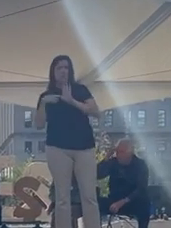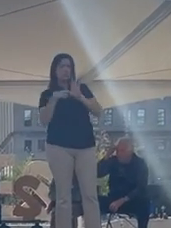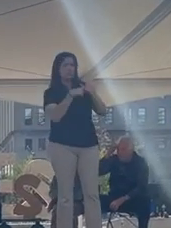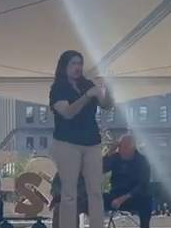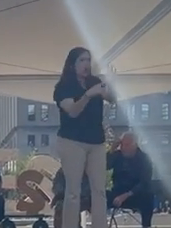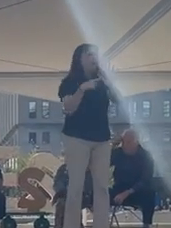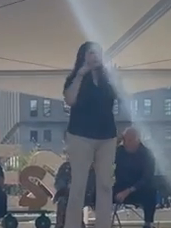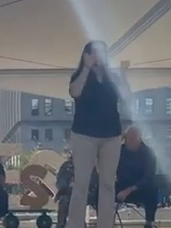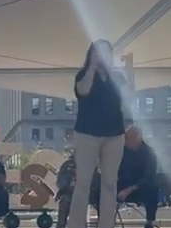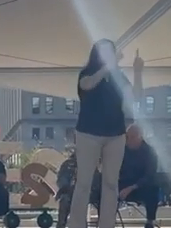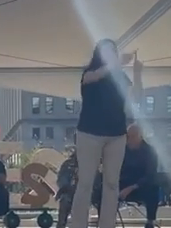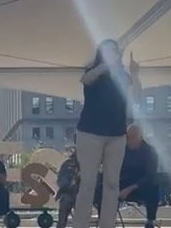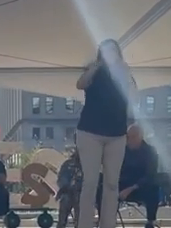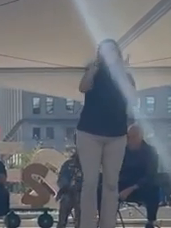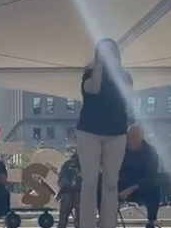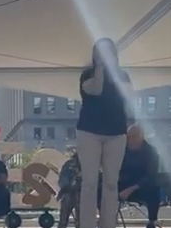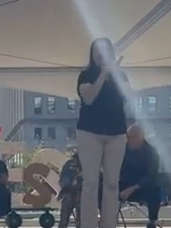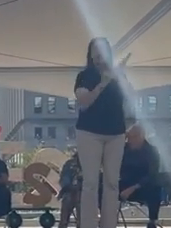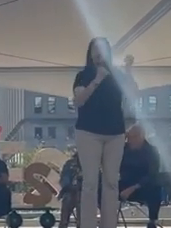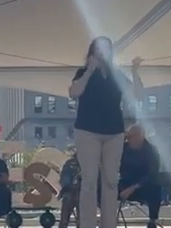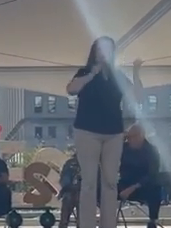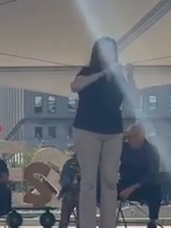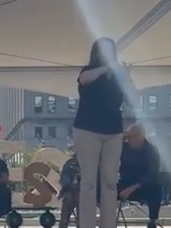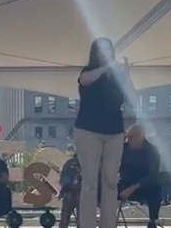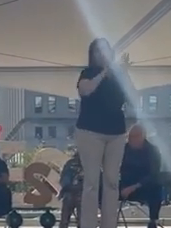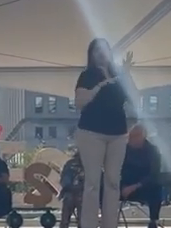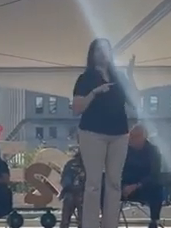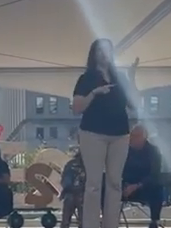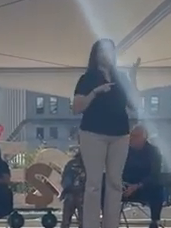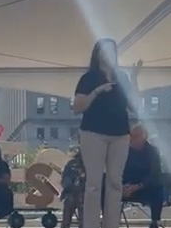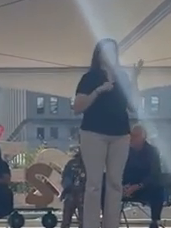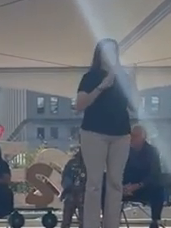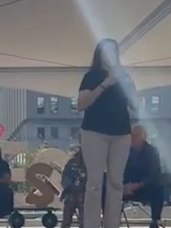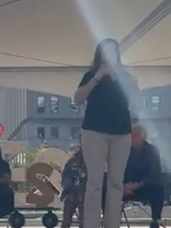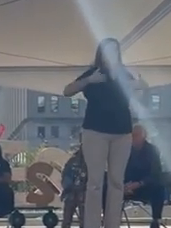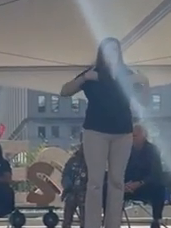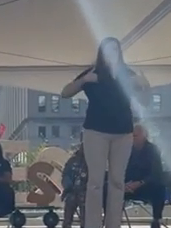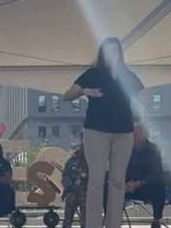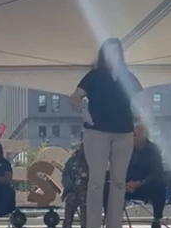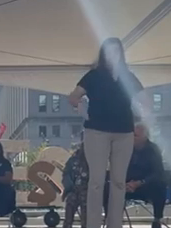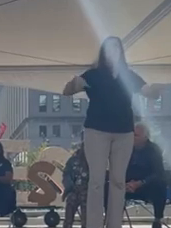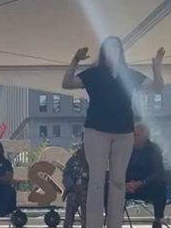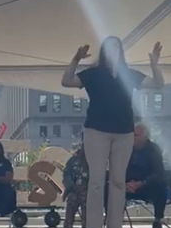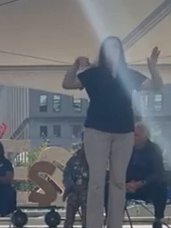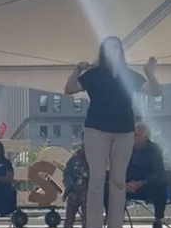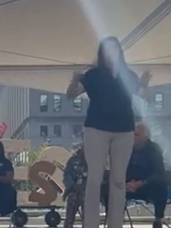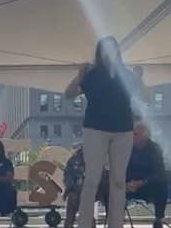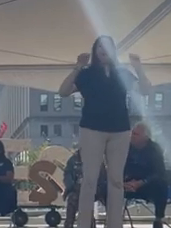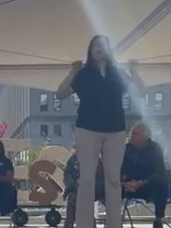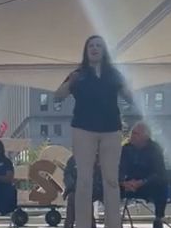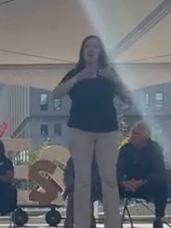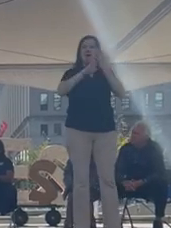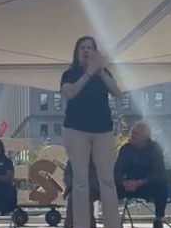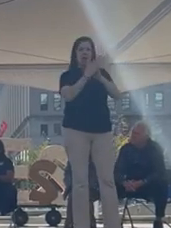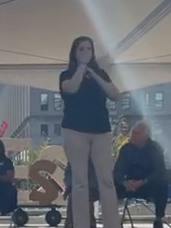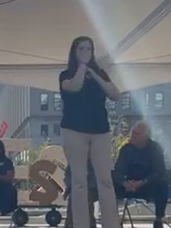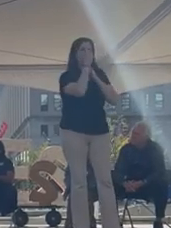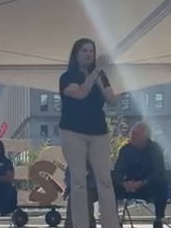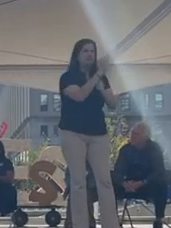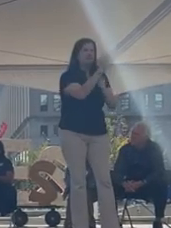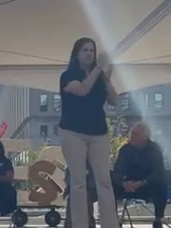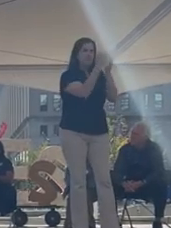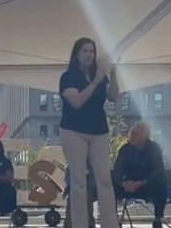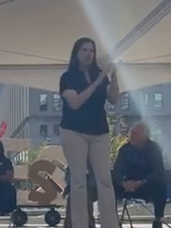to all arts programming at a very early age, so they may choose a career in the arts if they so